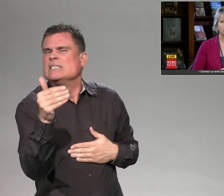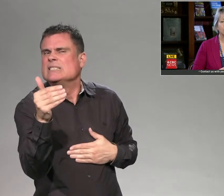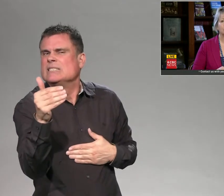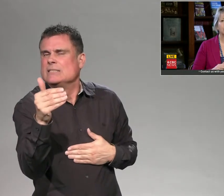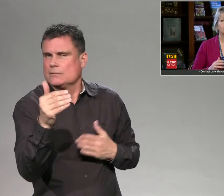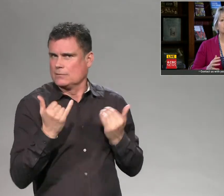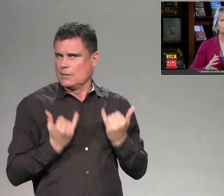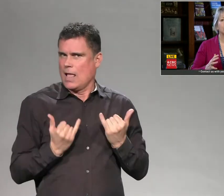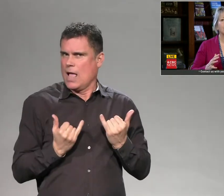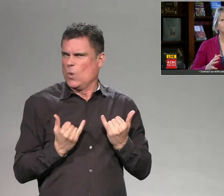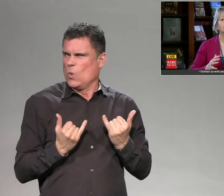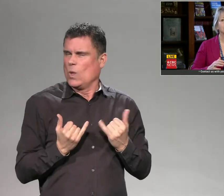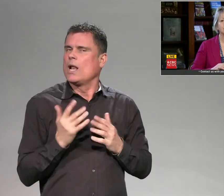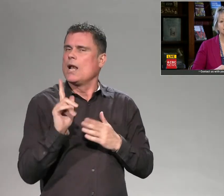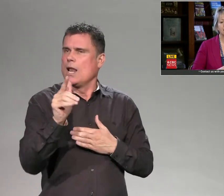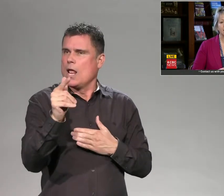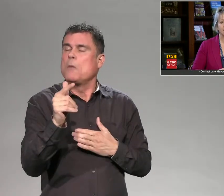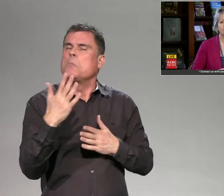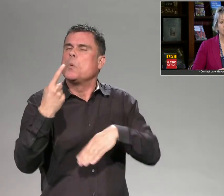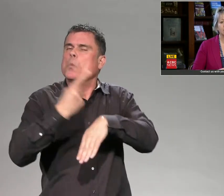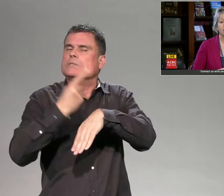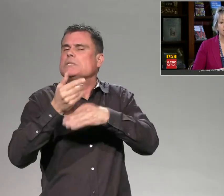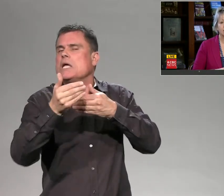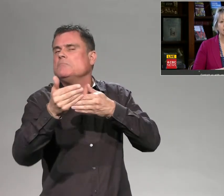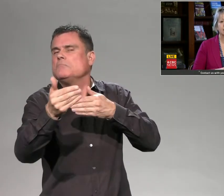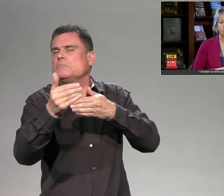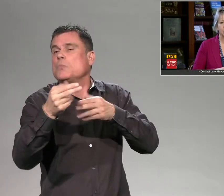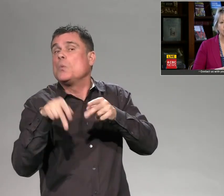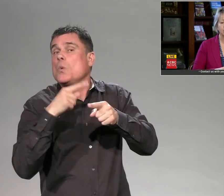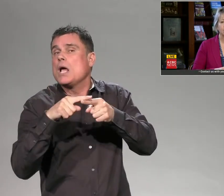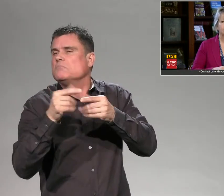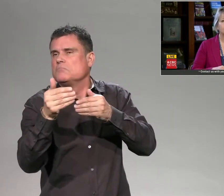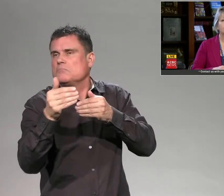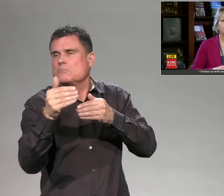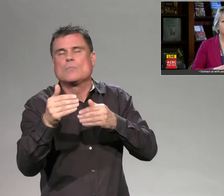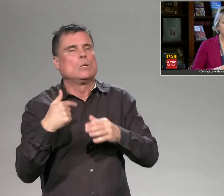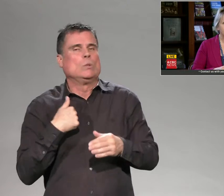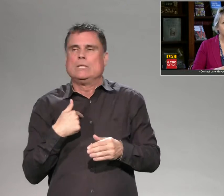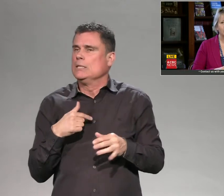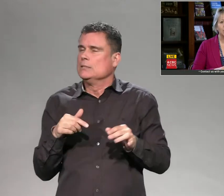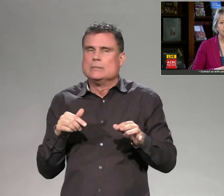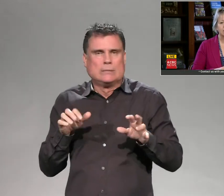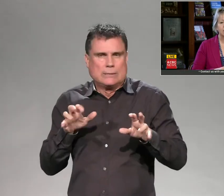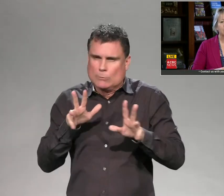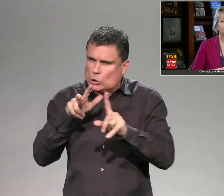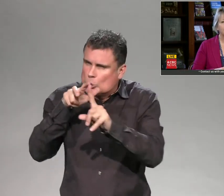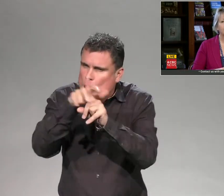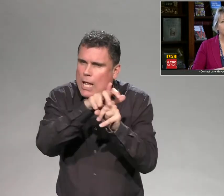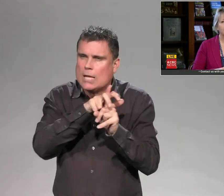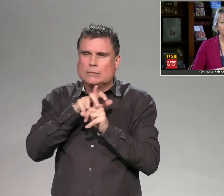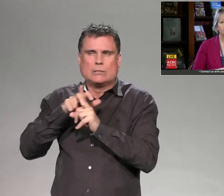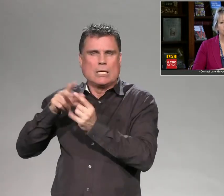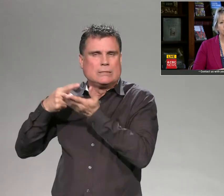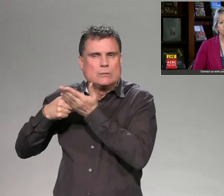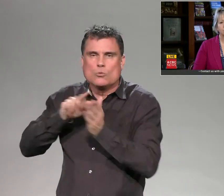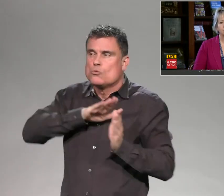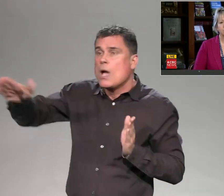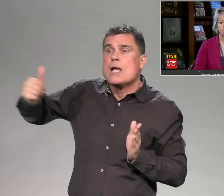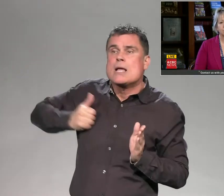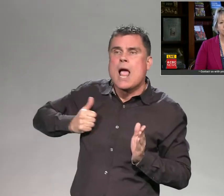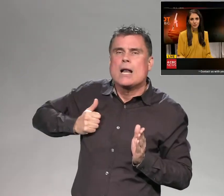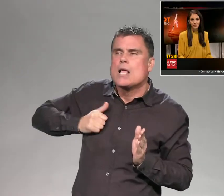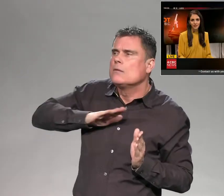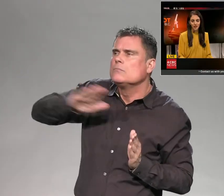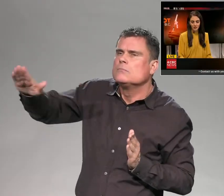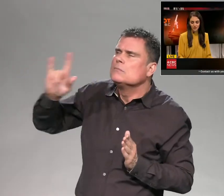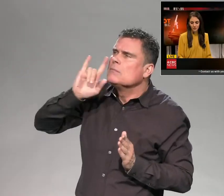the country about making sure we have consistent guidelines here in Canada as well. So in the next few months, we'll be there very soon.